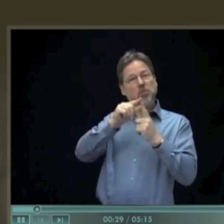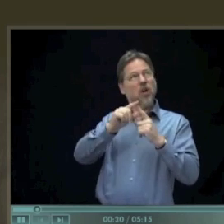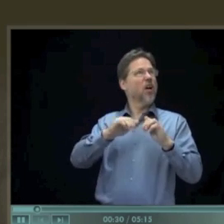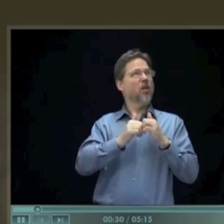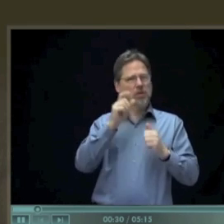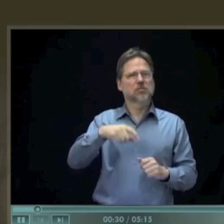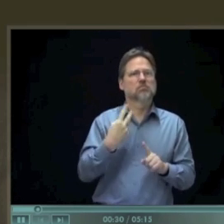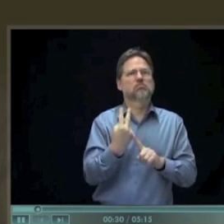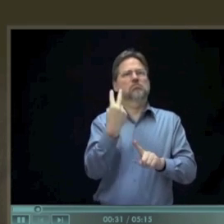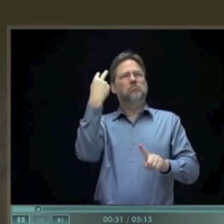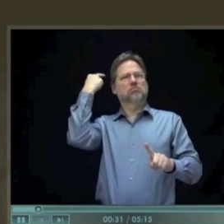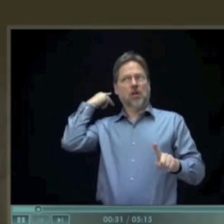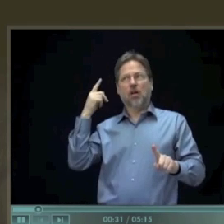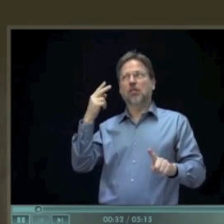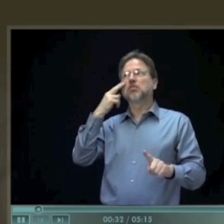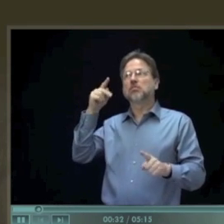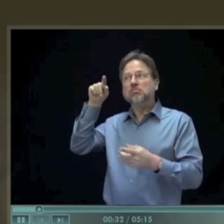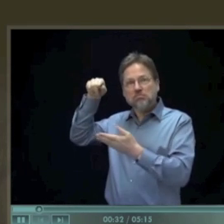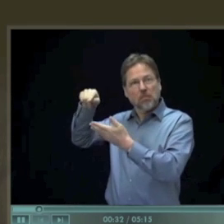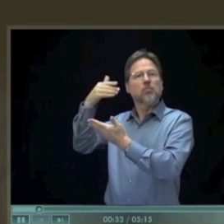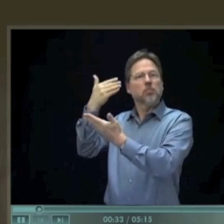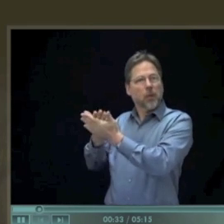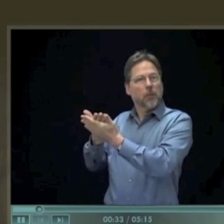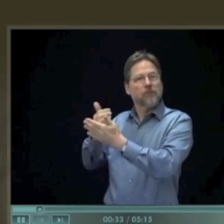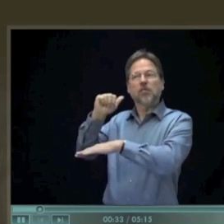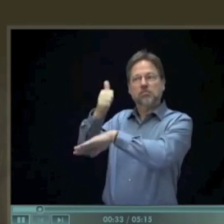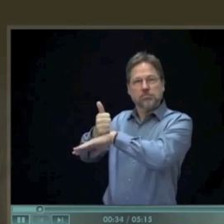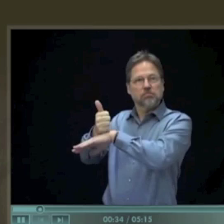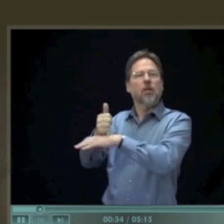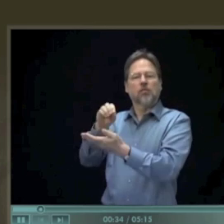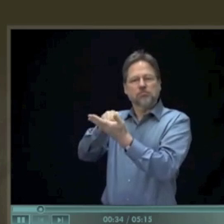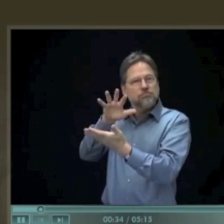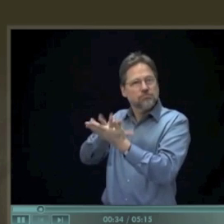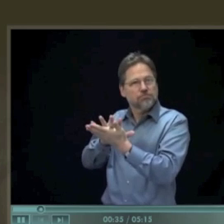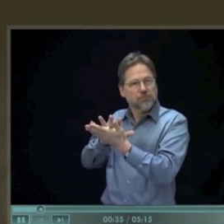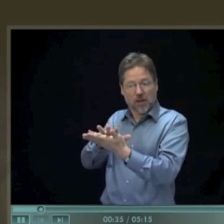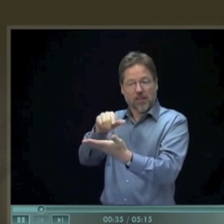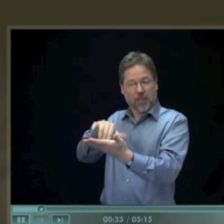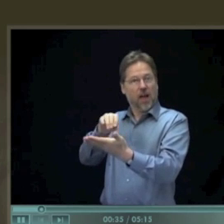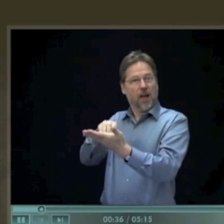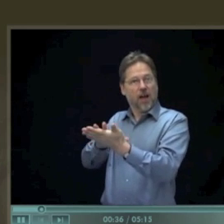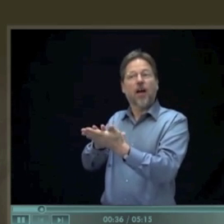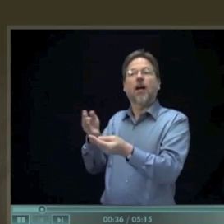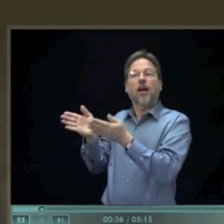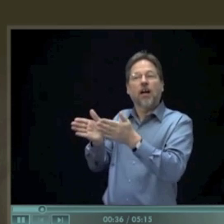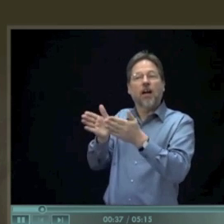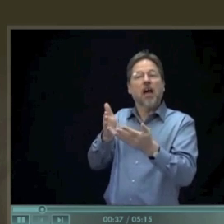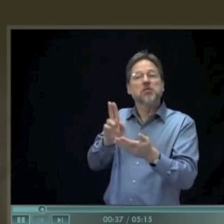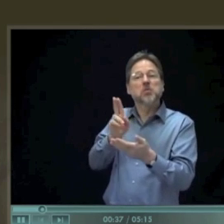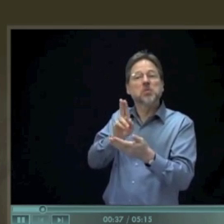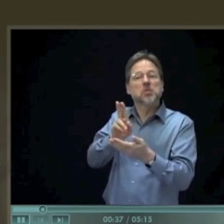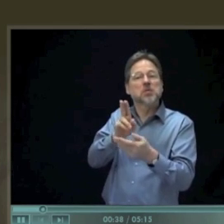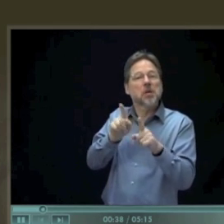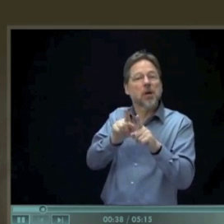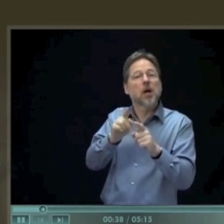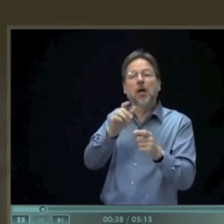from language to language. Etymology likes to look back at all the different reiterations of this